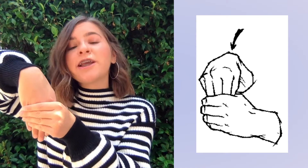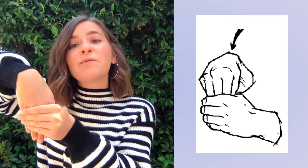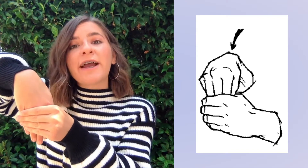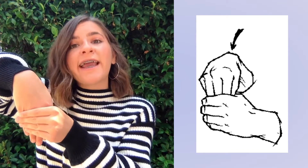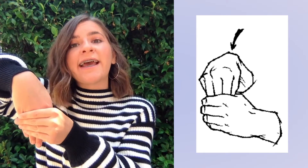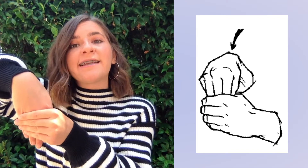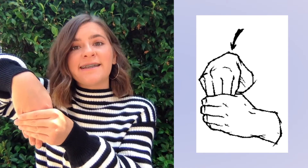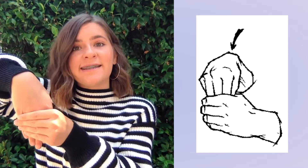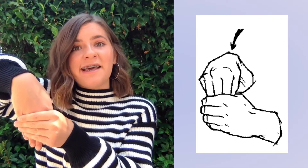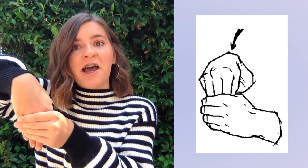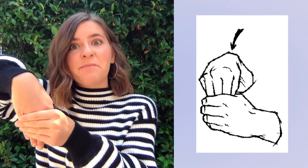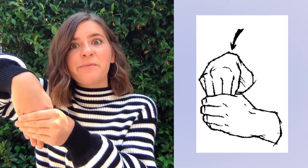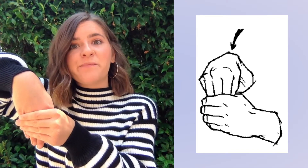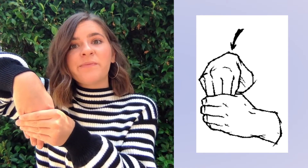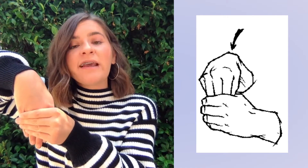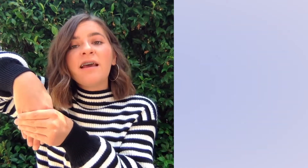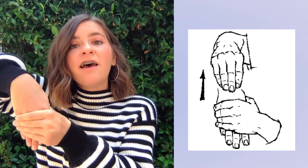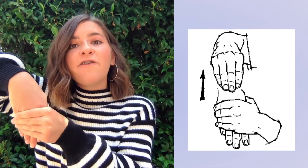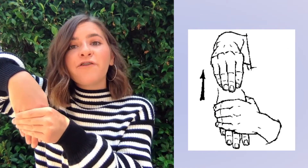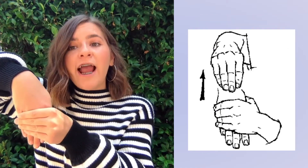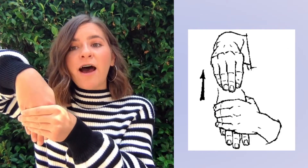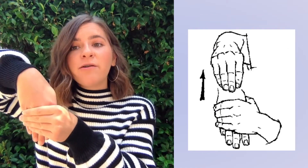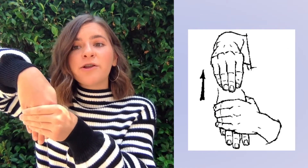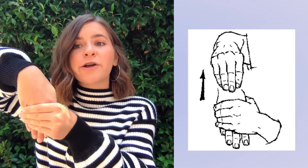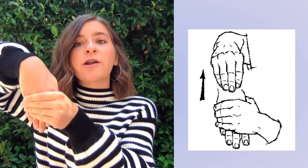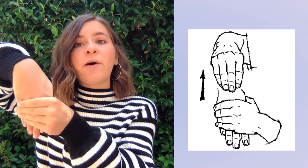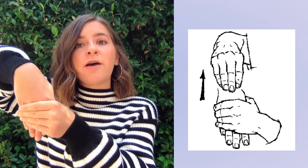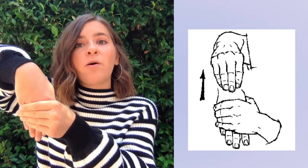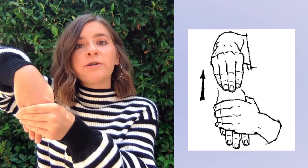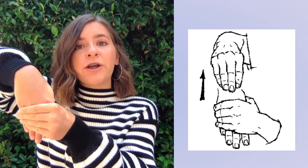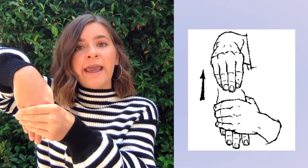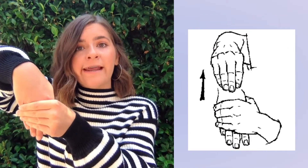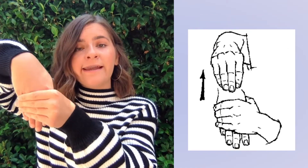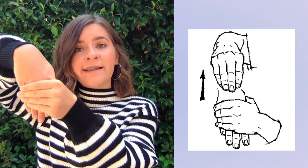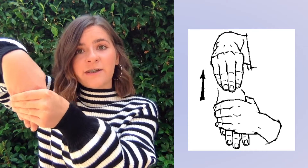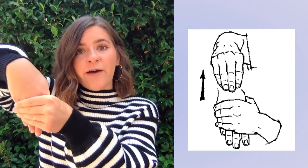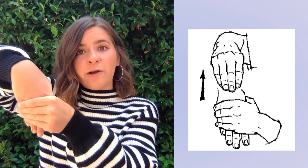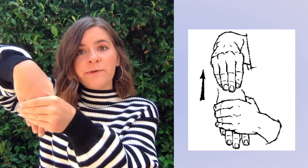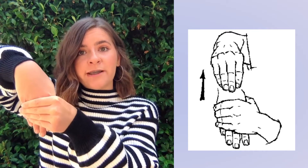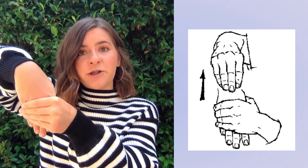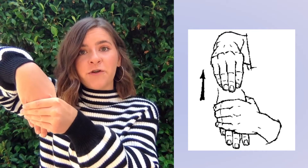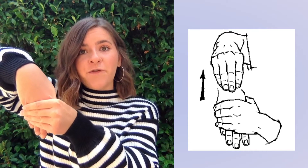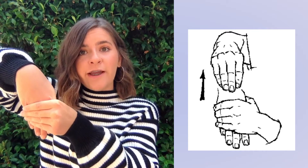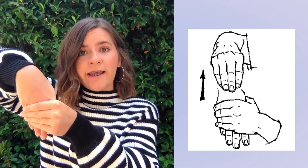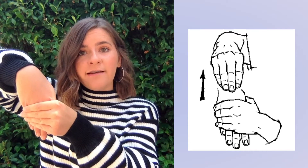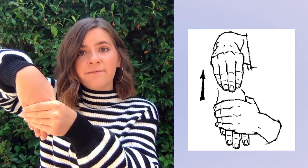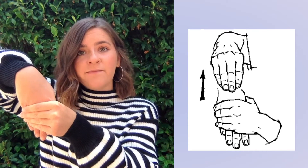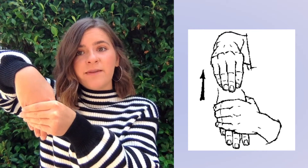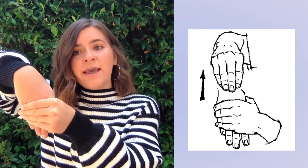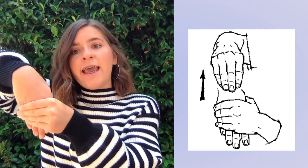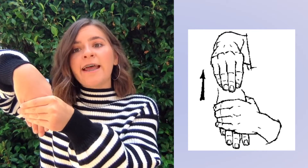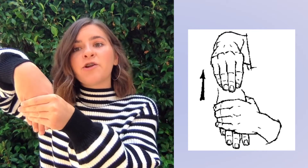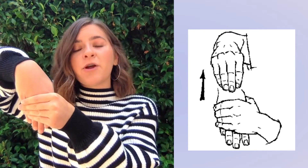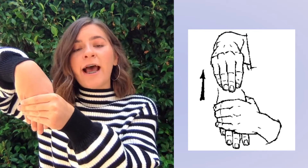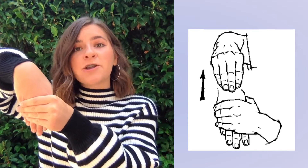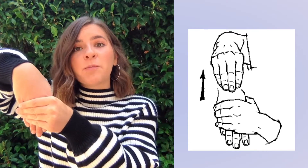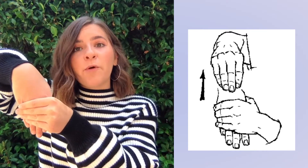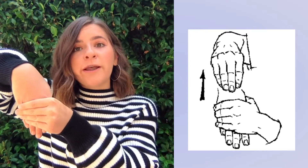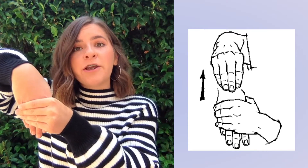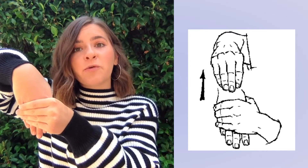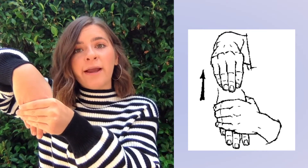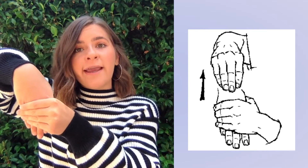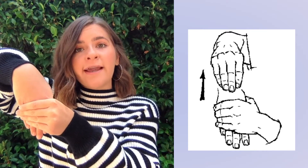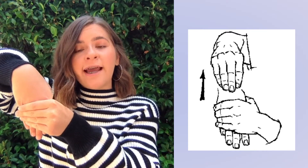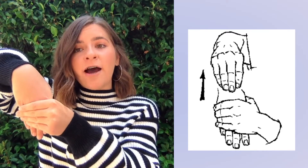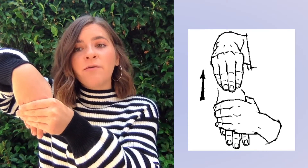Just putting your right hand into the cup. For out, you're going to want to hold your hand in this final position for in. And as you're